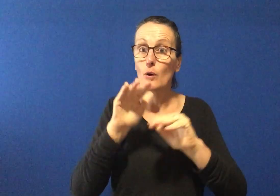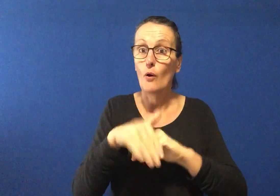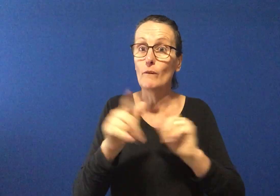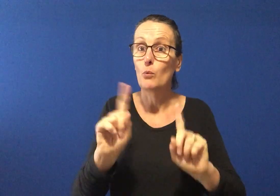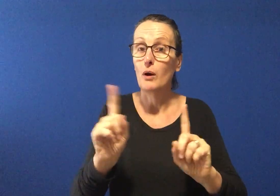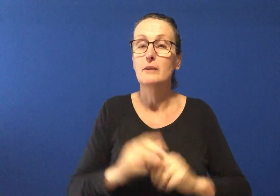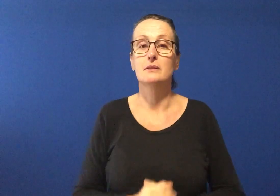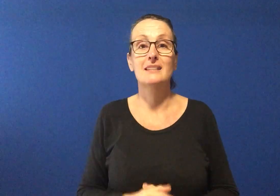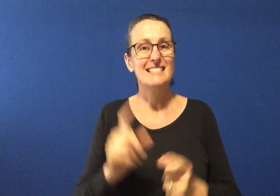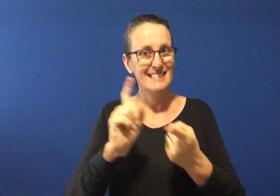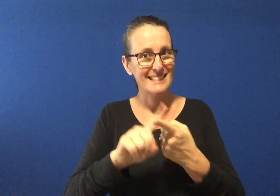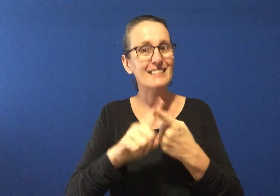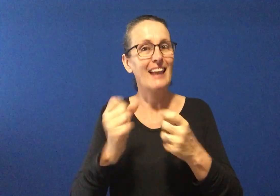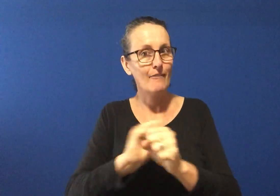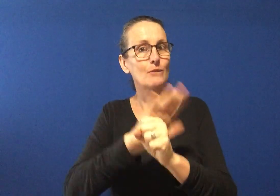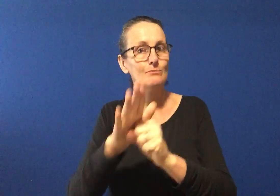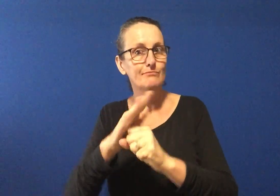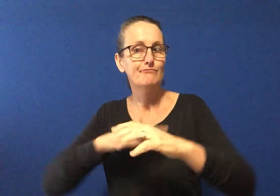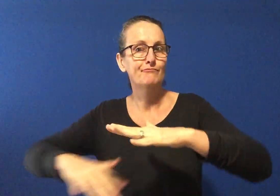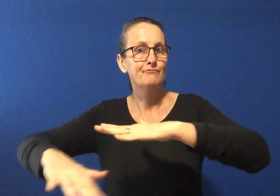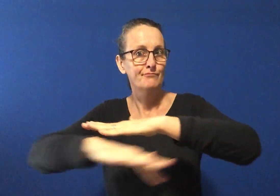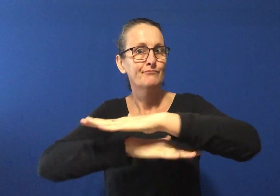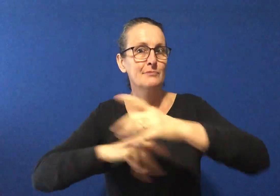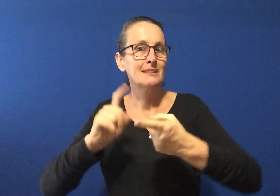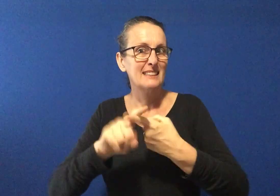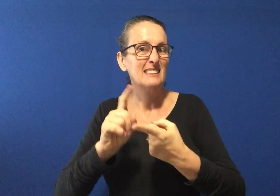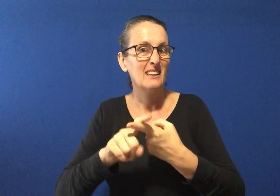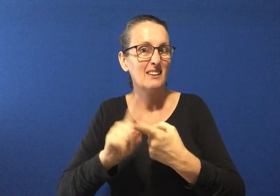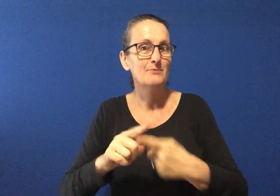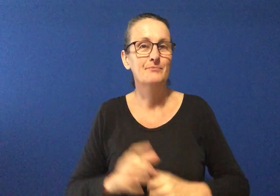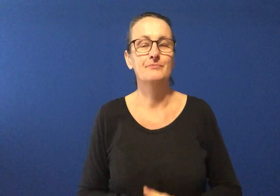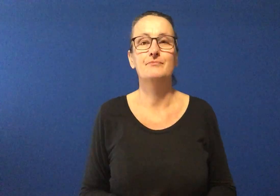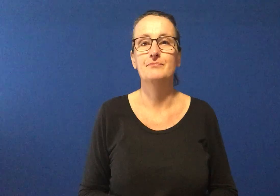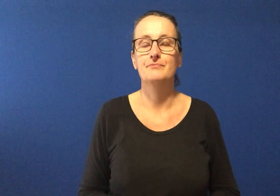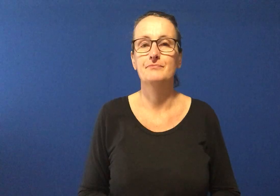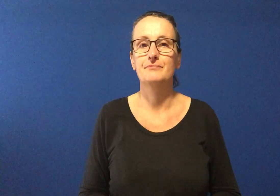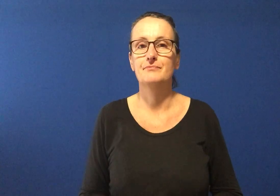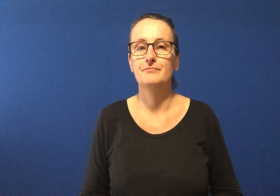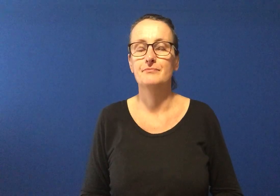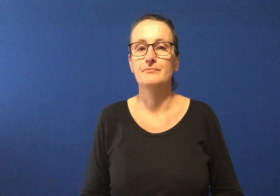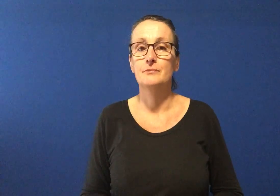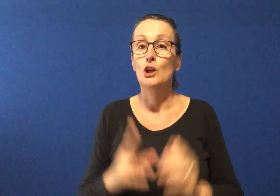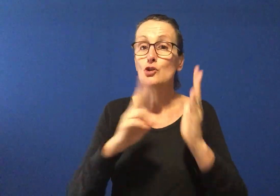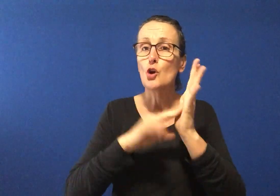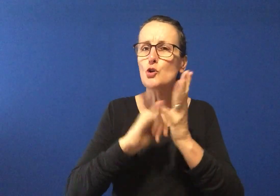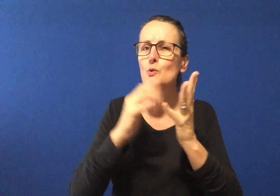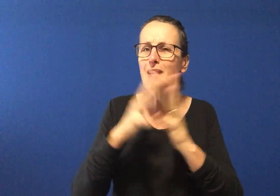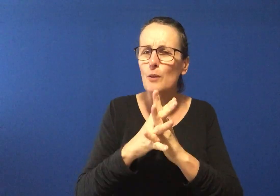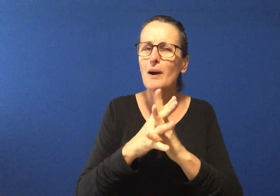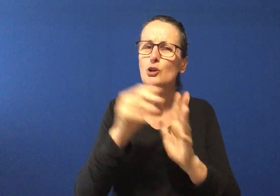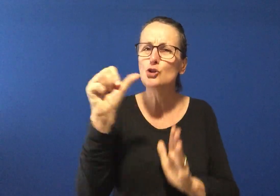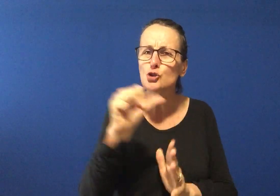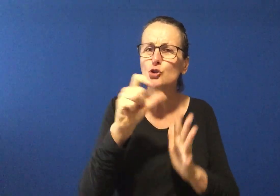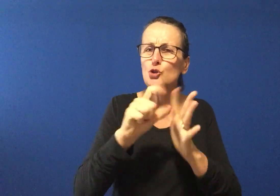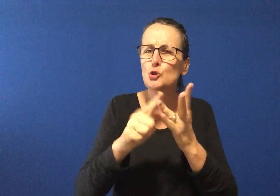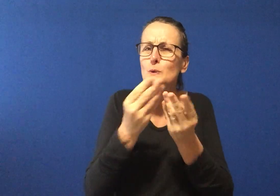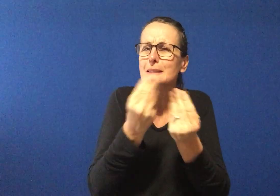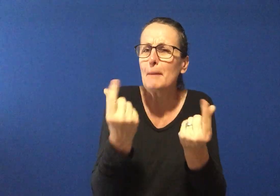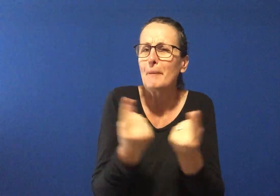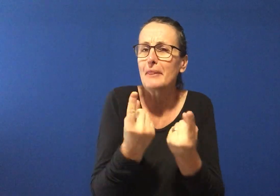there's still virus circulating and they can't be sure. So there is stuff that New South Wales isn't doing that they probably should. So, for example,